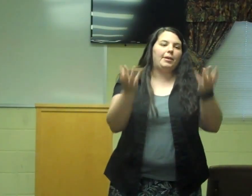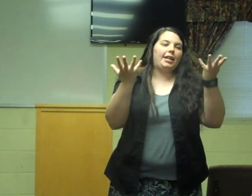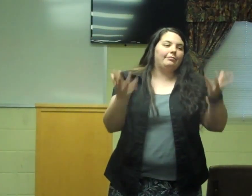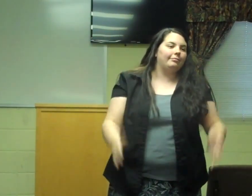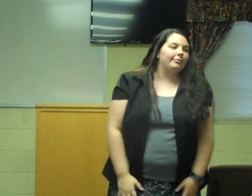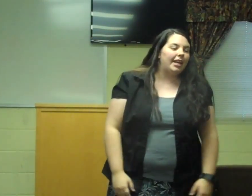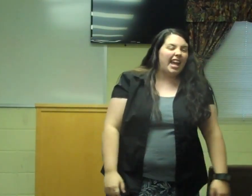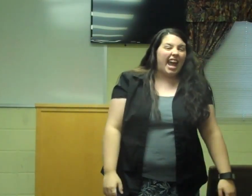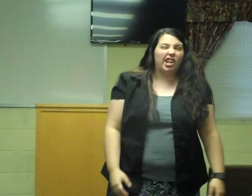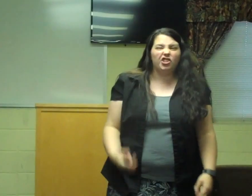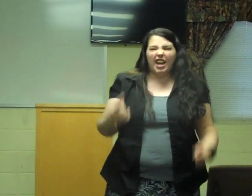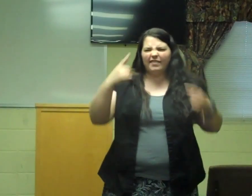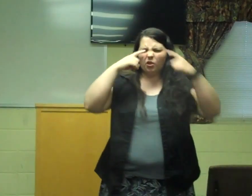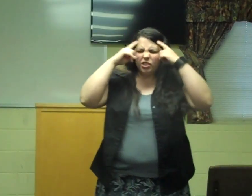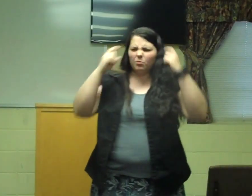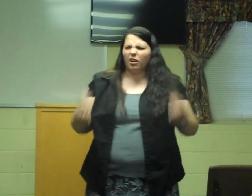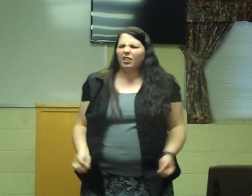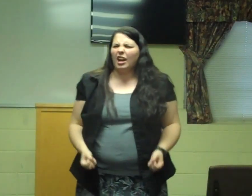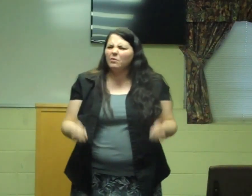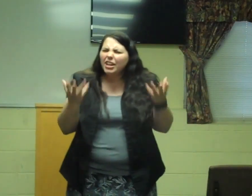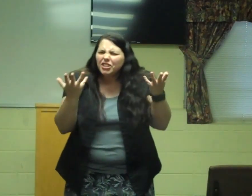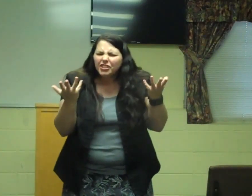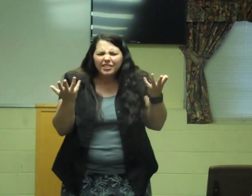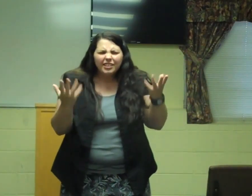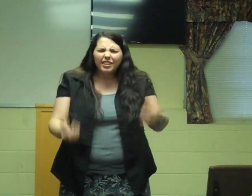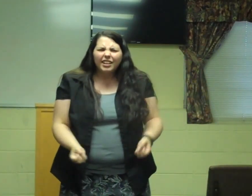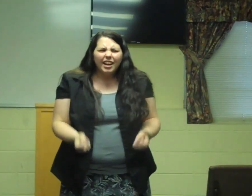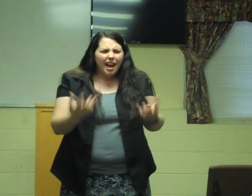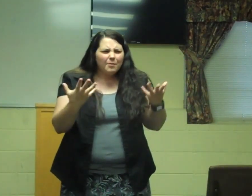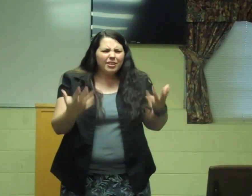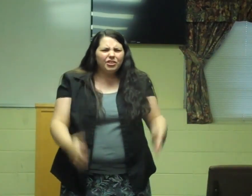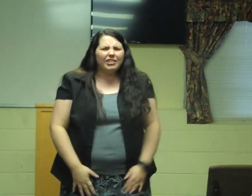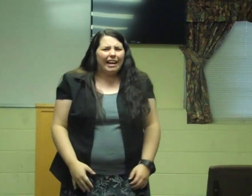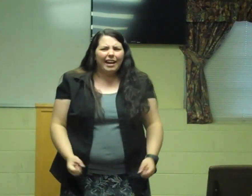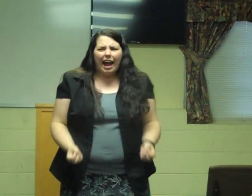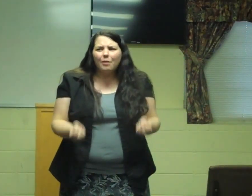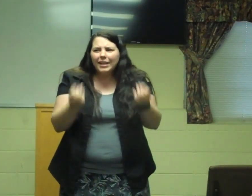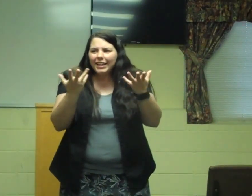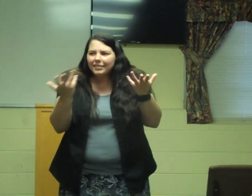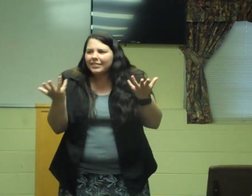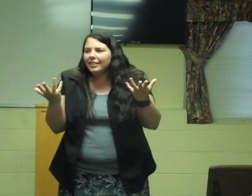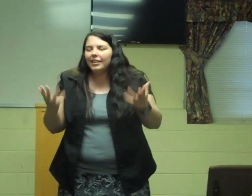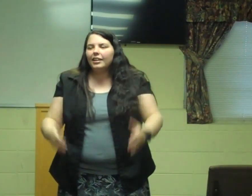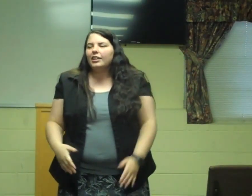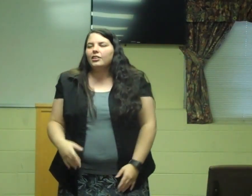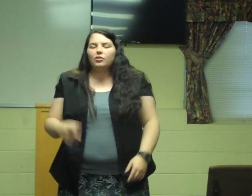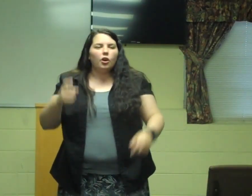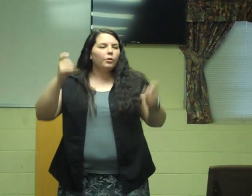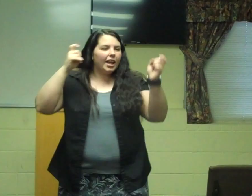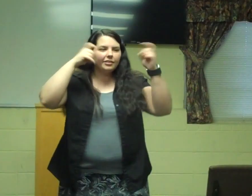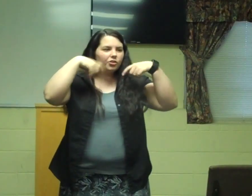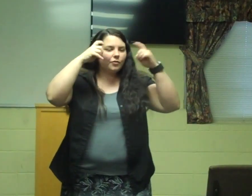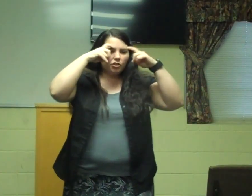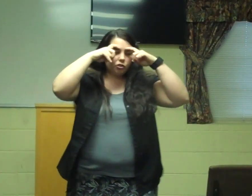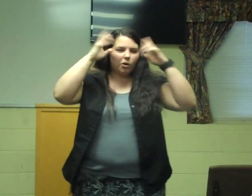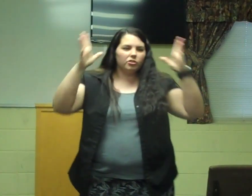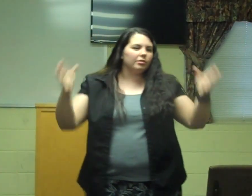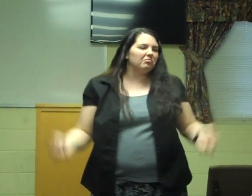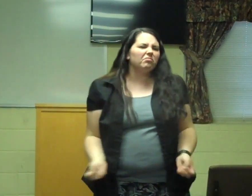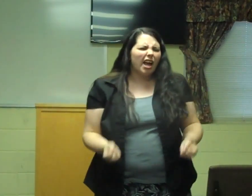many. And you just have that question mark. How much? How much? How many? So again, this is the facial expression.